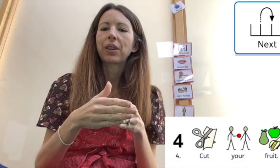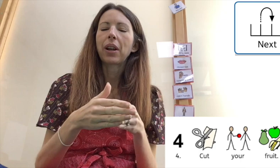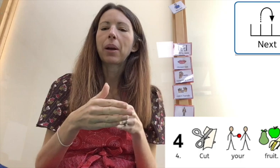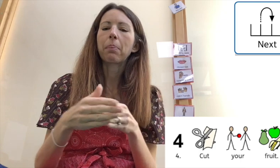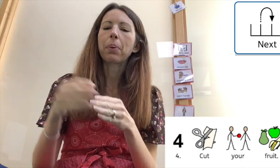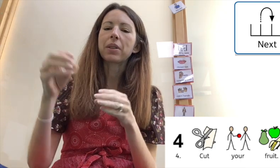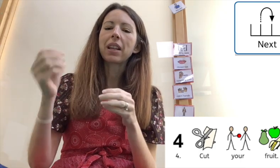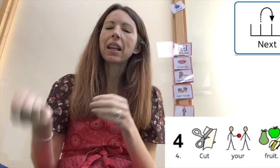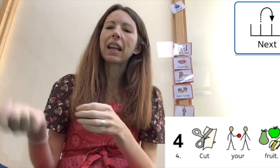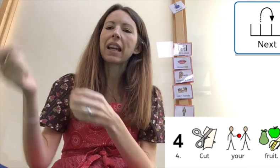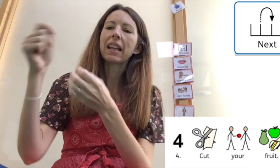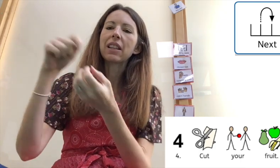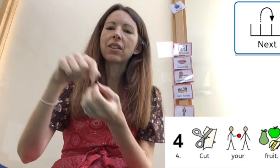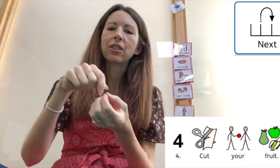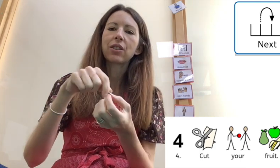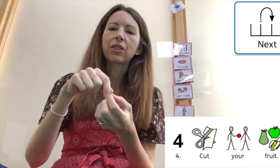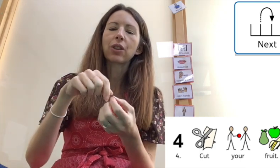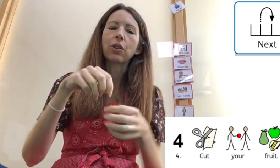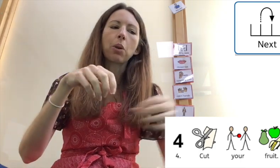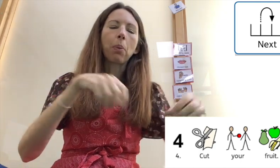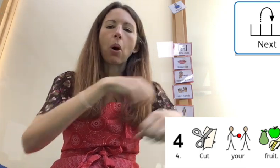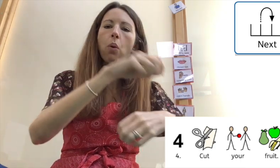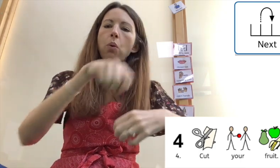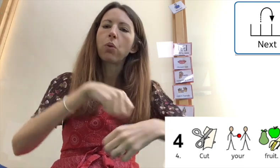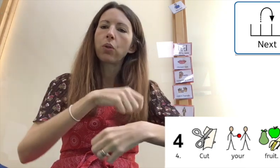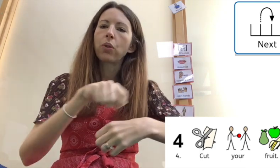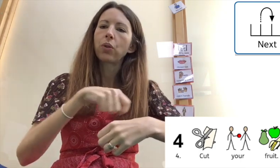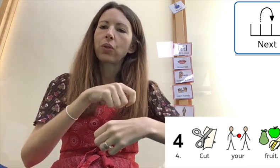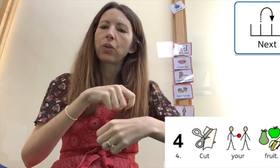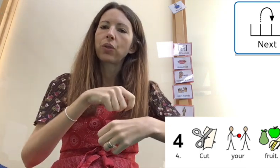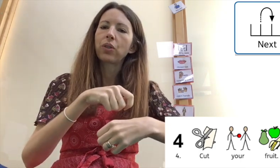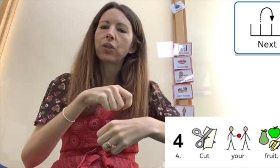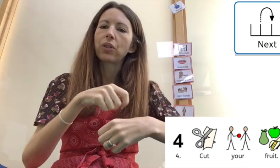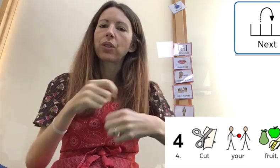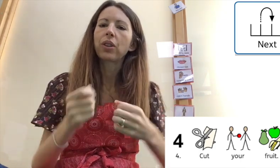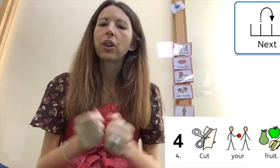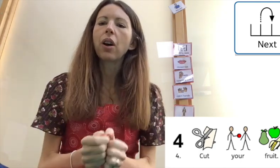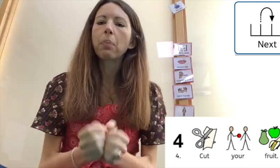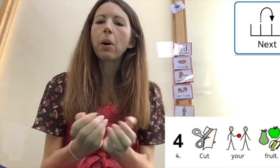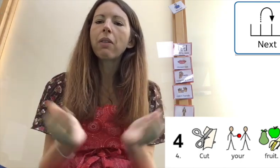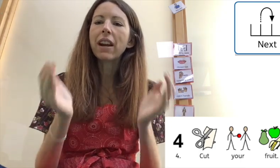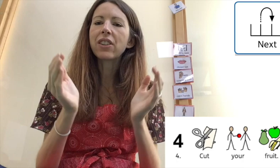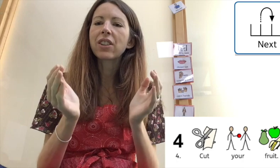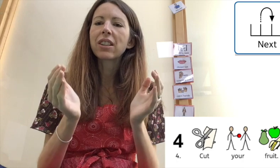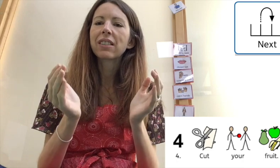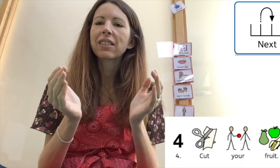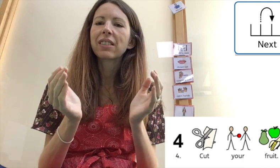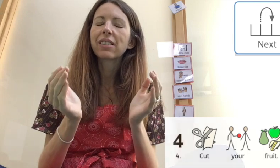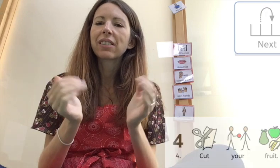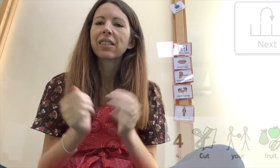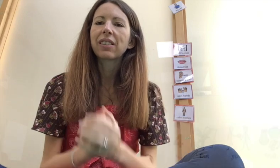and put it into your bowl of porridge.